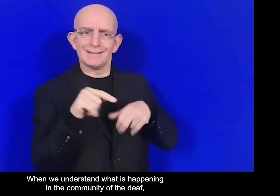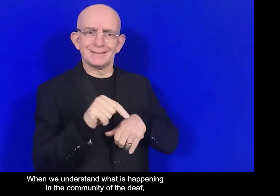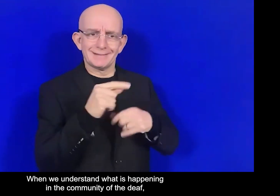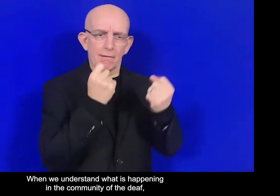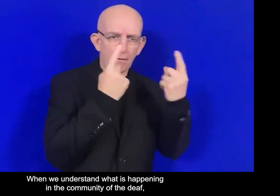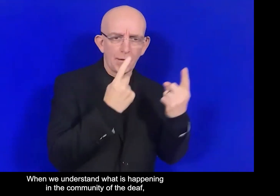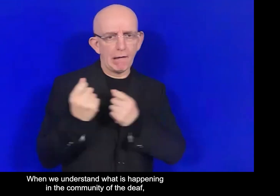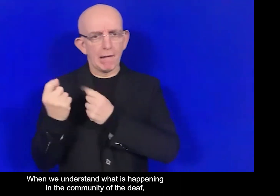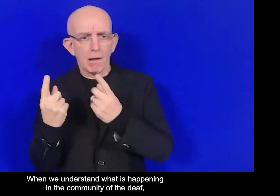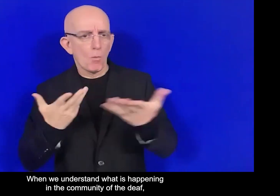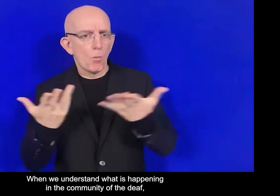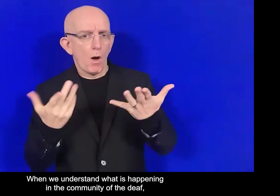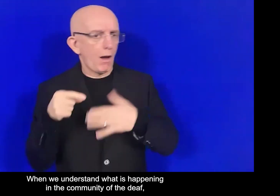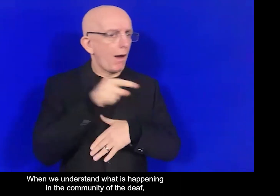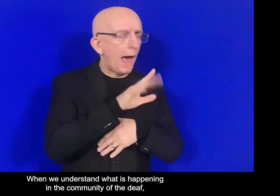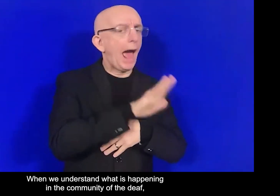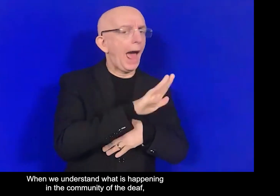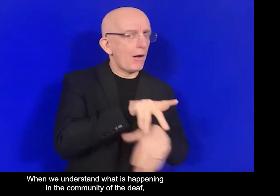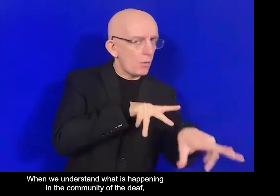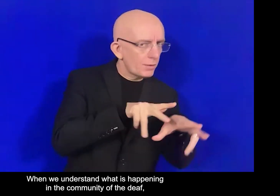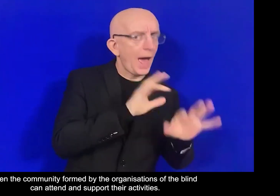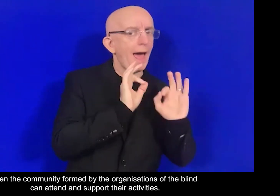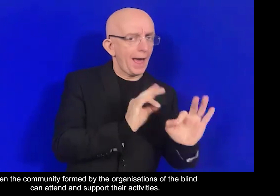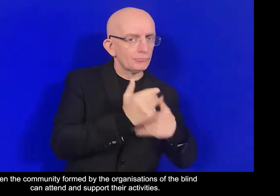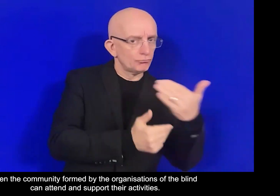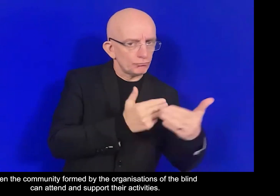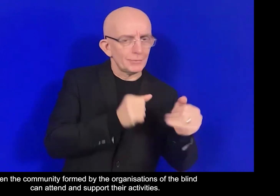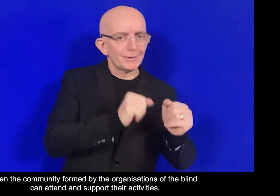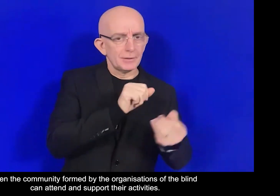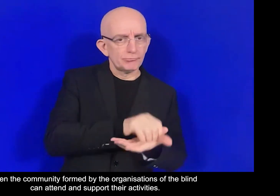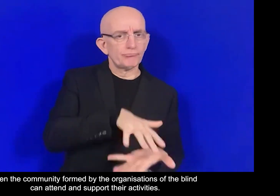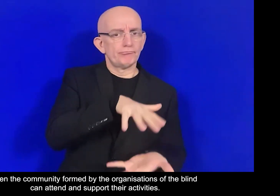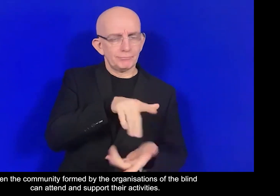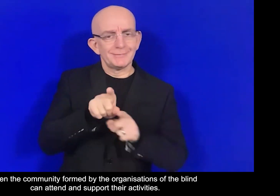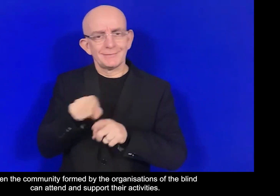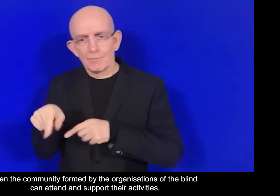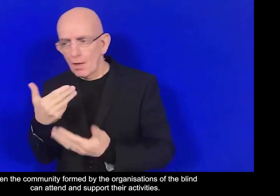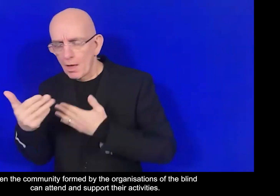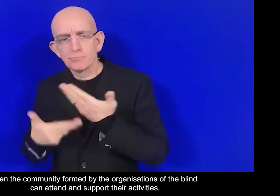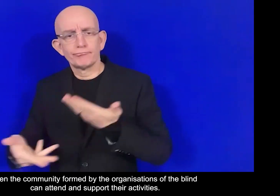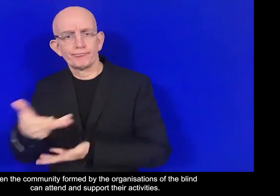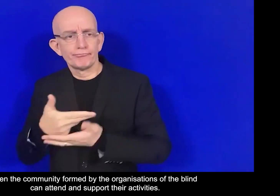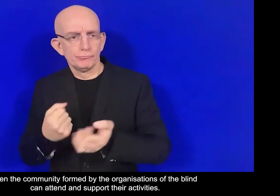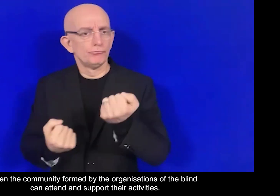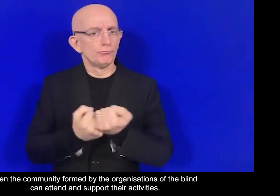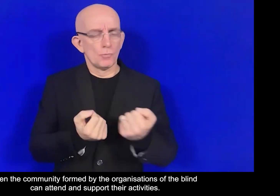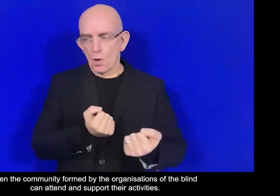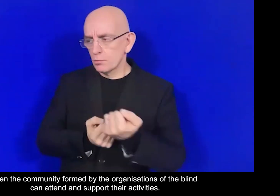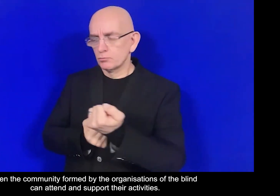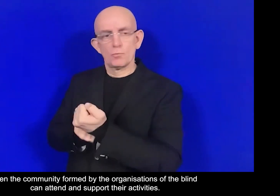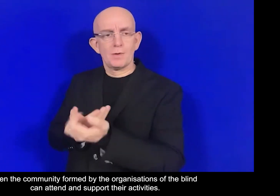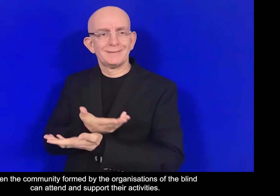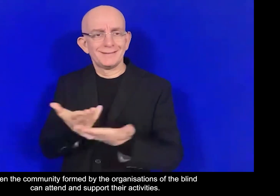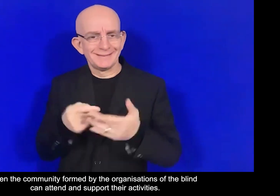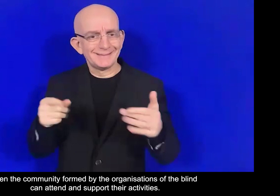we understand what is happening in the community of the deaf, then the community formed by the organizations of the blind can attend